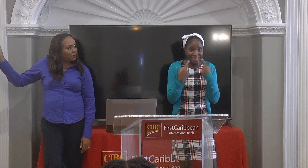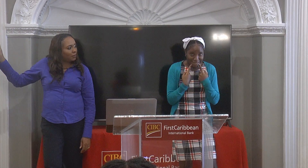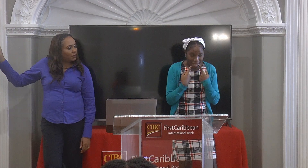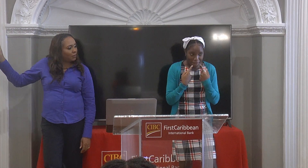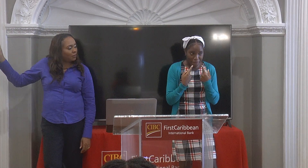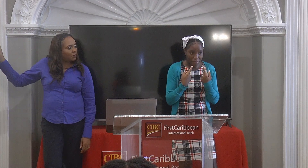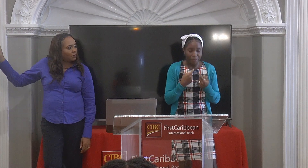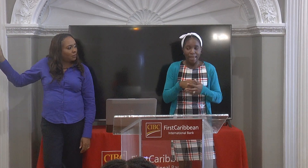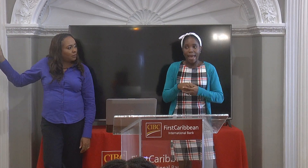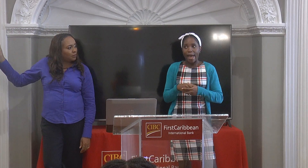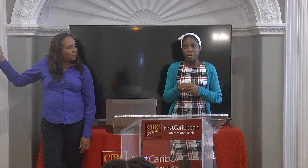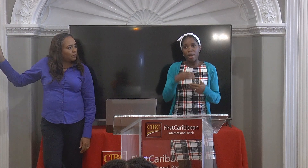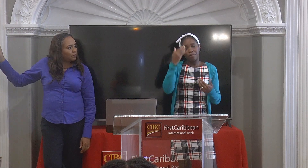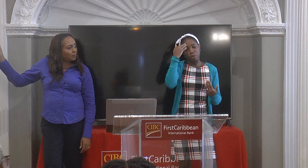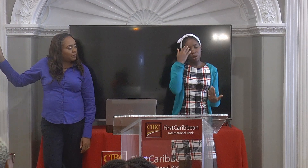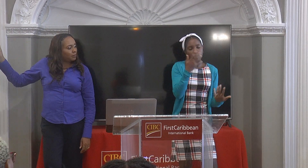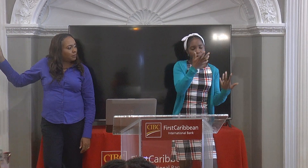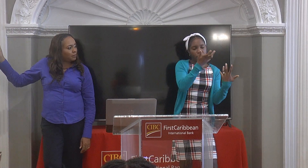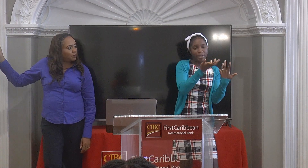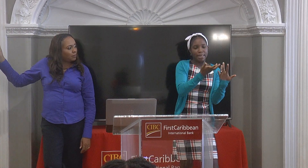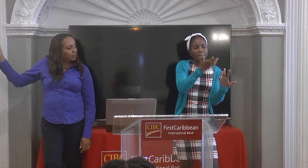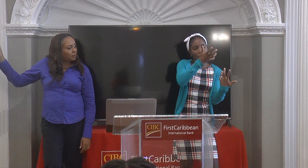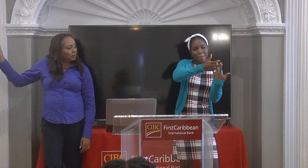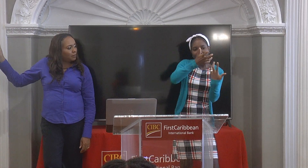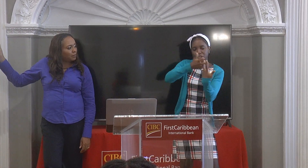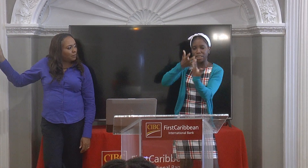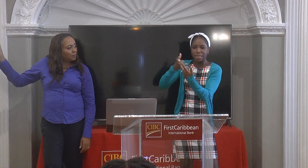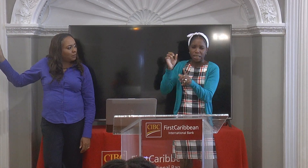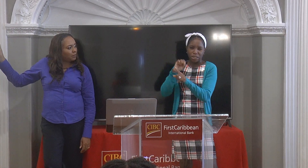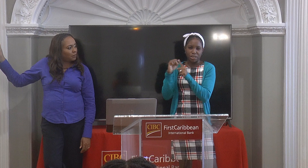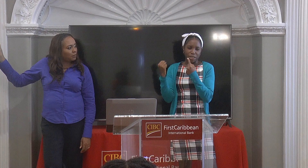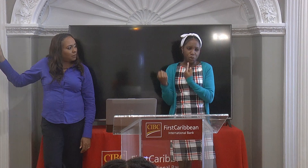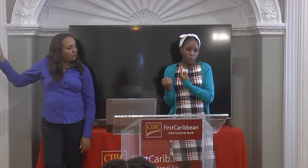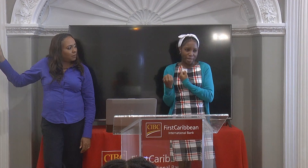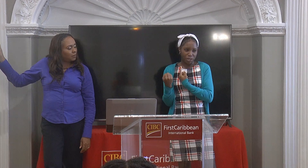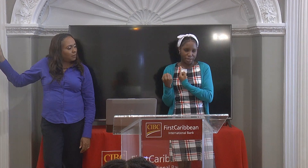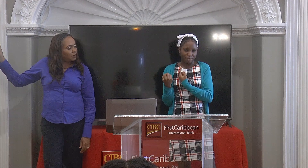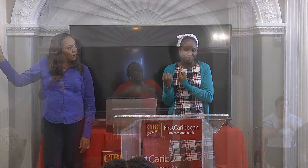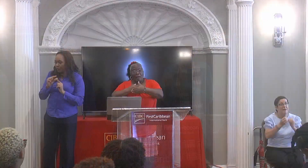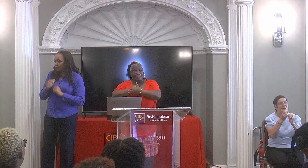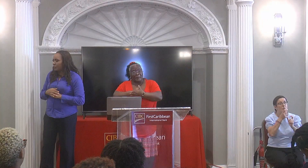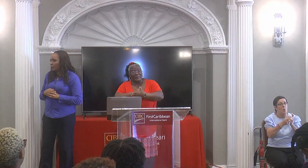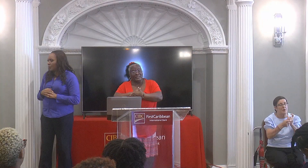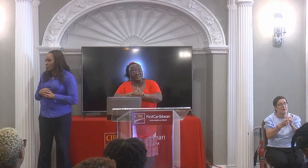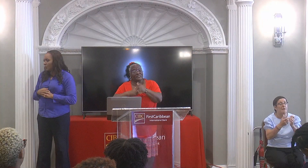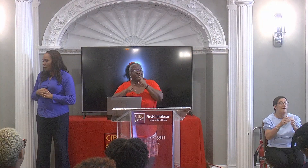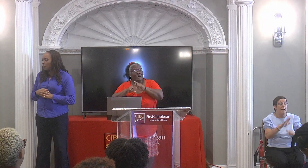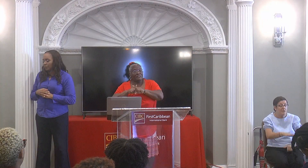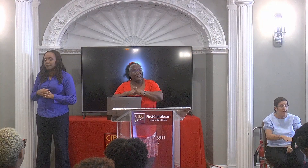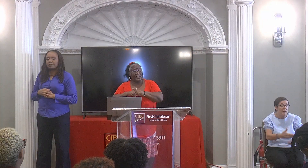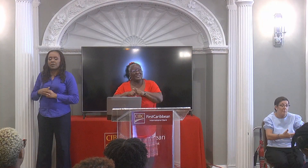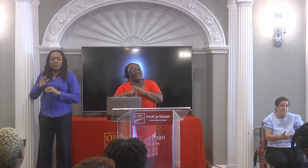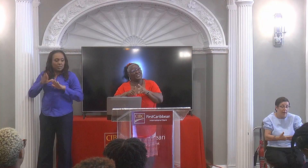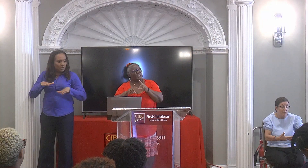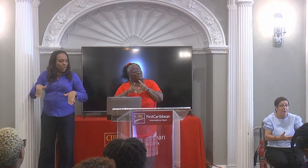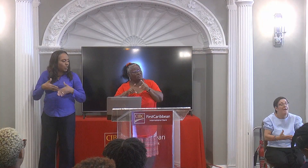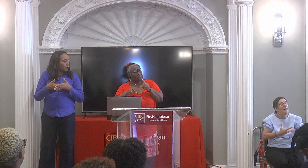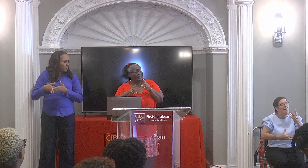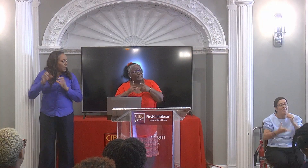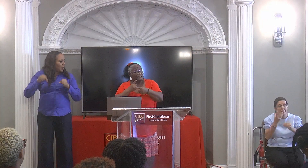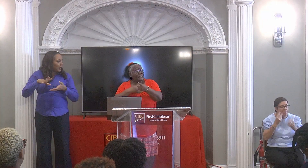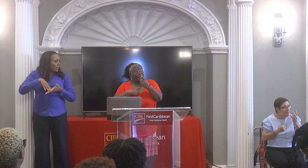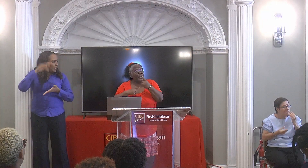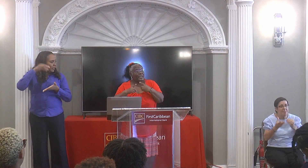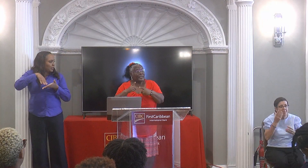all deaf. And you have to know how to really match each situation. Babies can learn